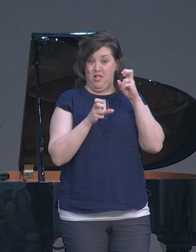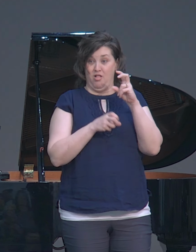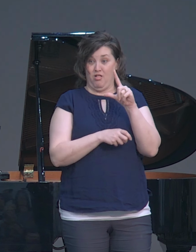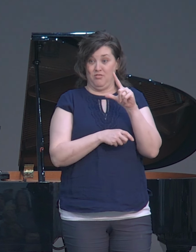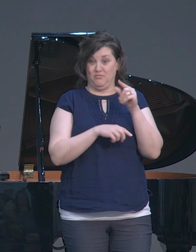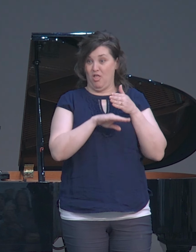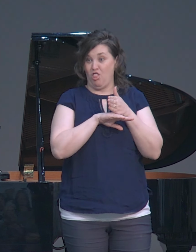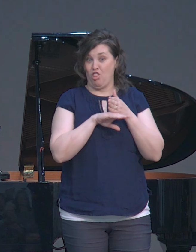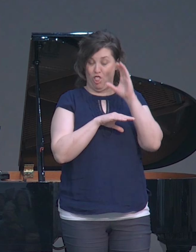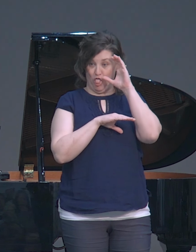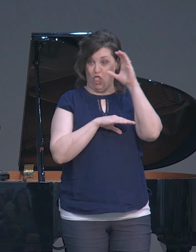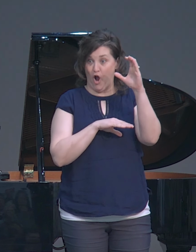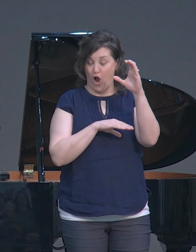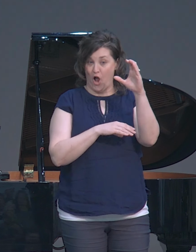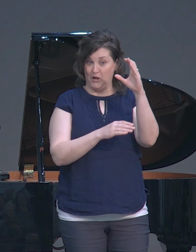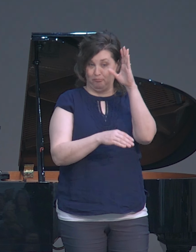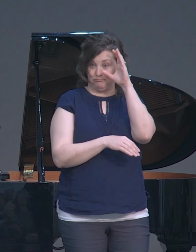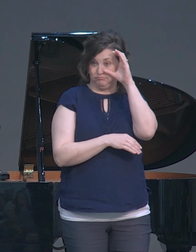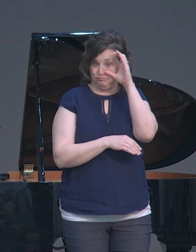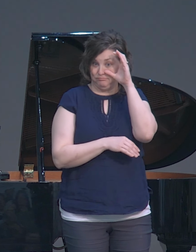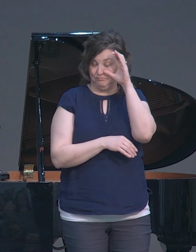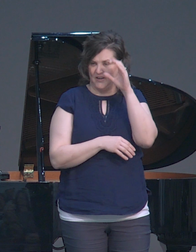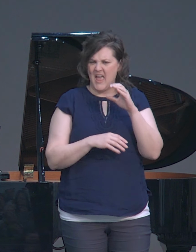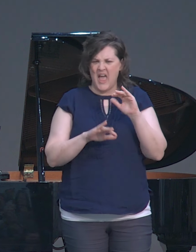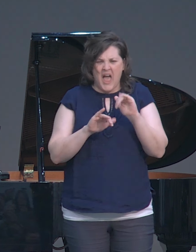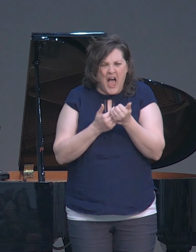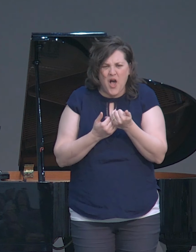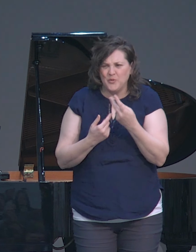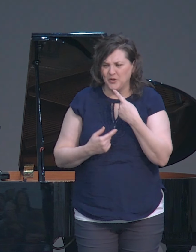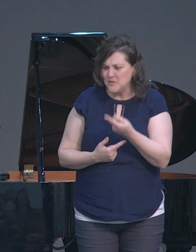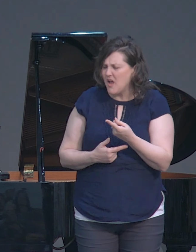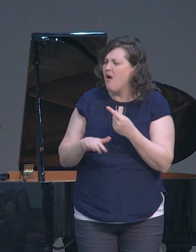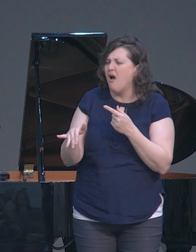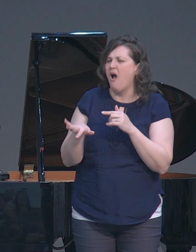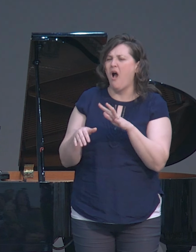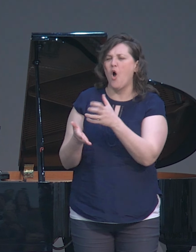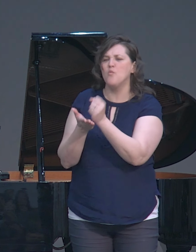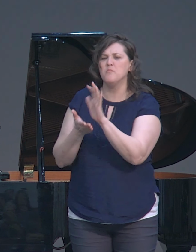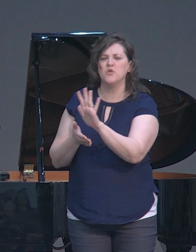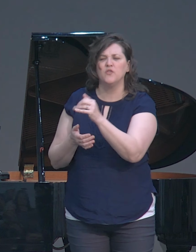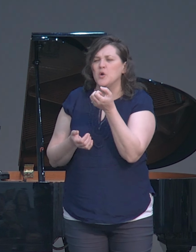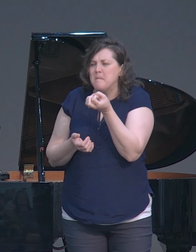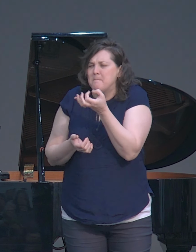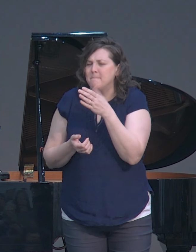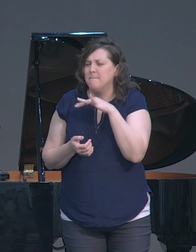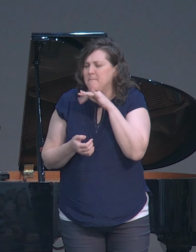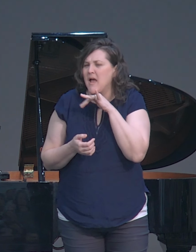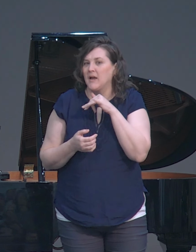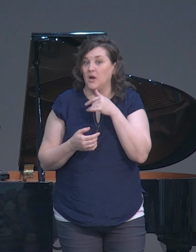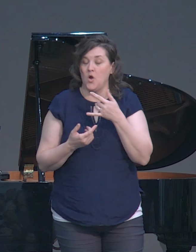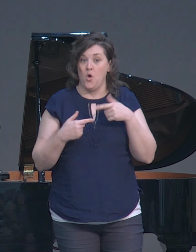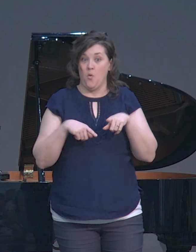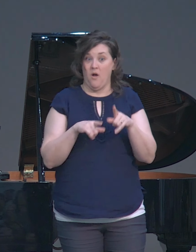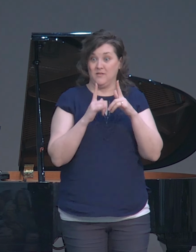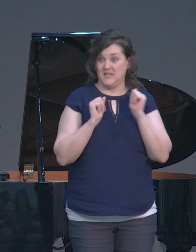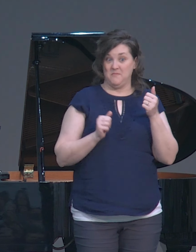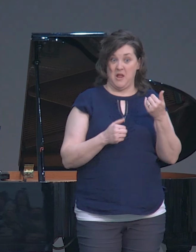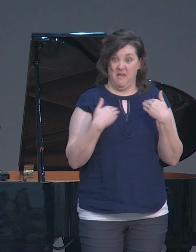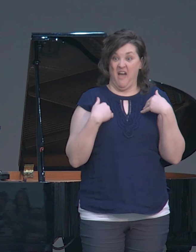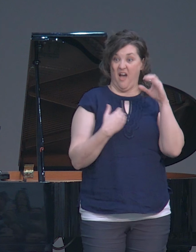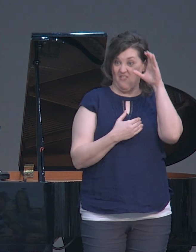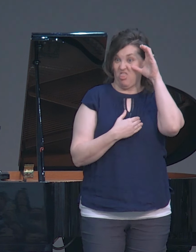your brother, let me take the speck out of your eye, when there's a log in your own eye? Here Jesus illustrates the point in a way that's